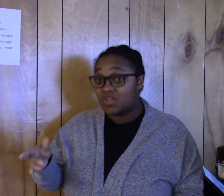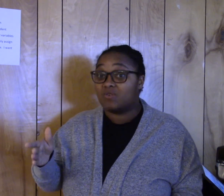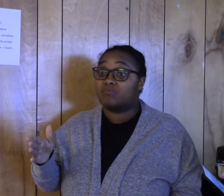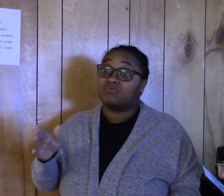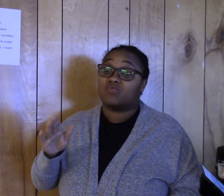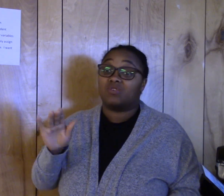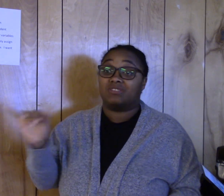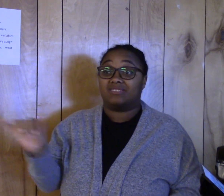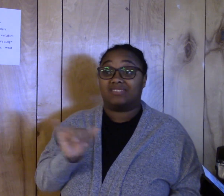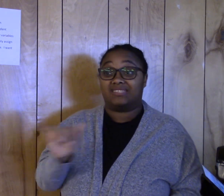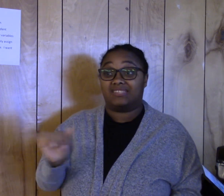East Tennessee State.